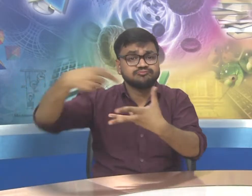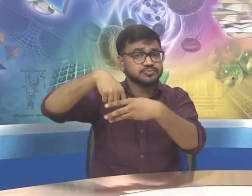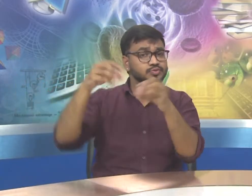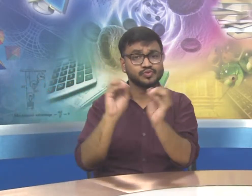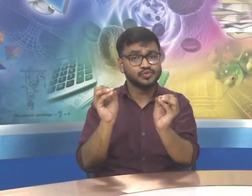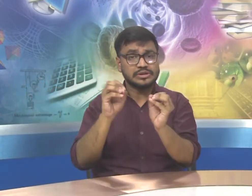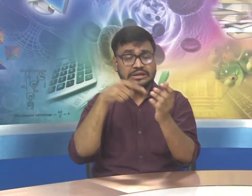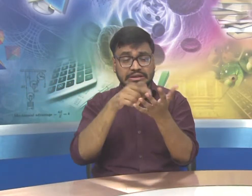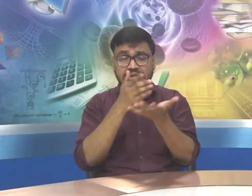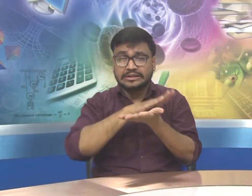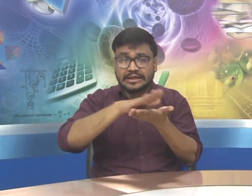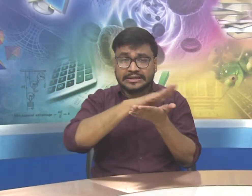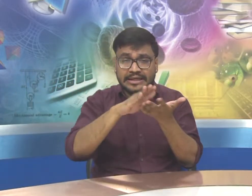88.89% of oxygen,